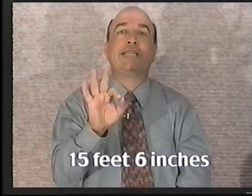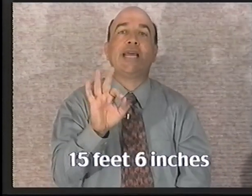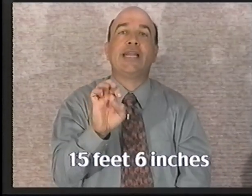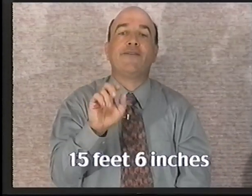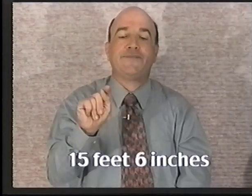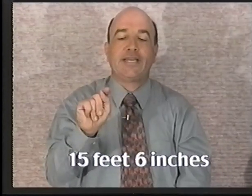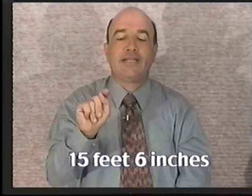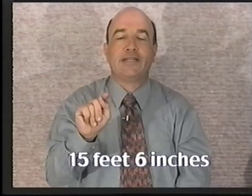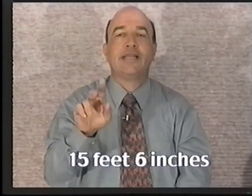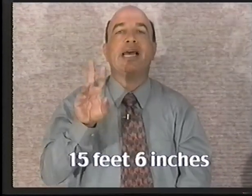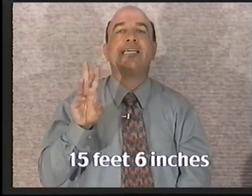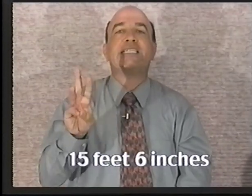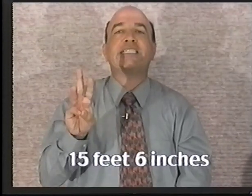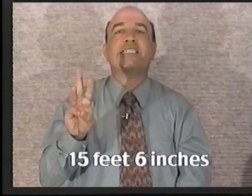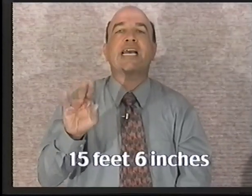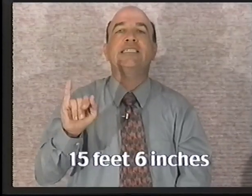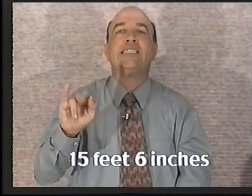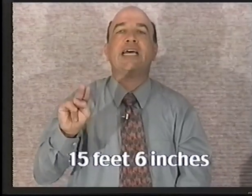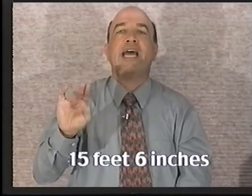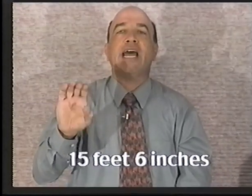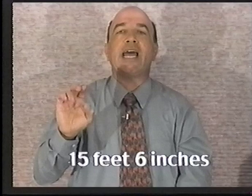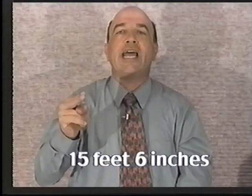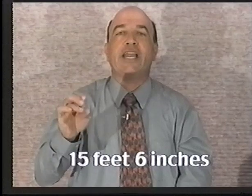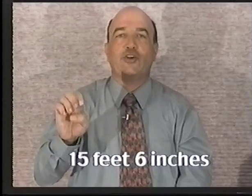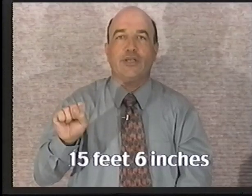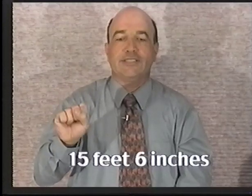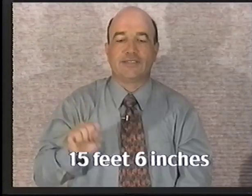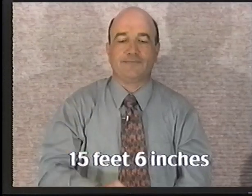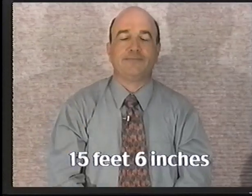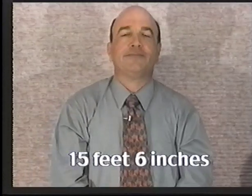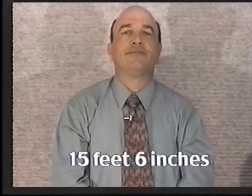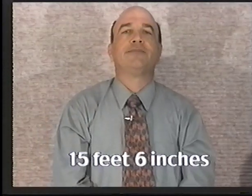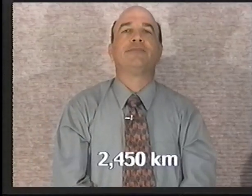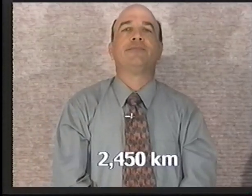15 feet 6 inches.